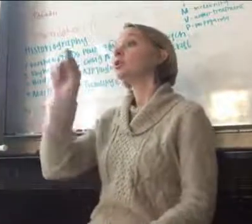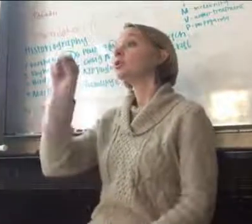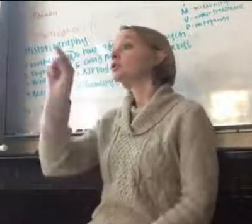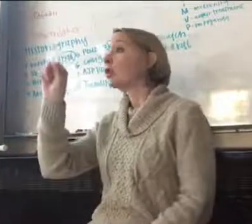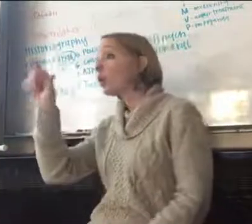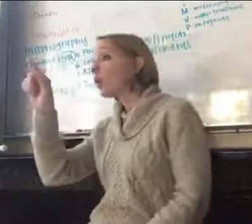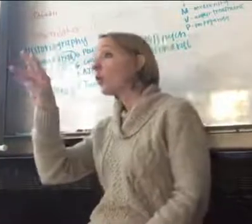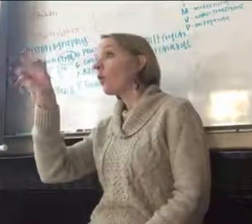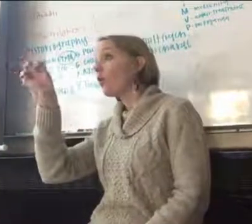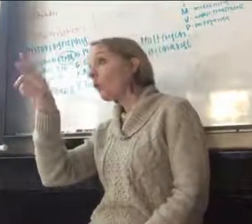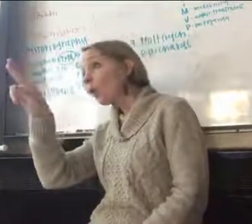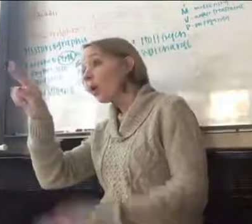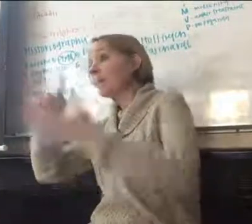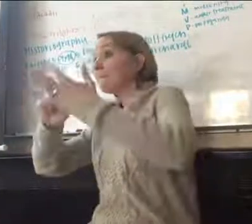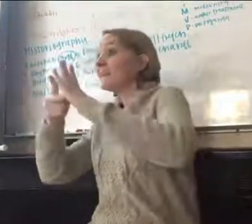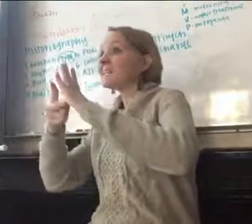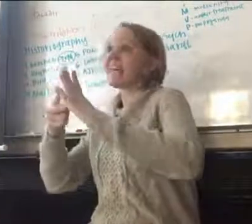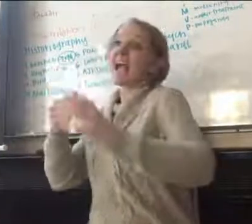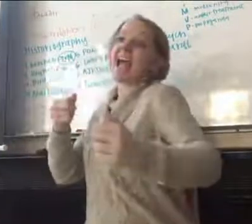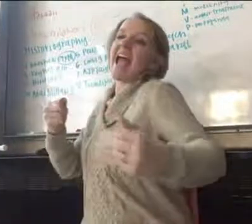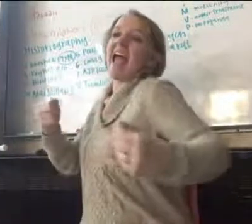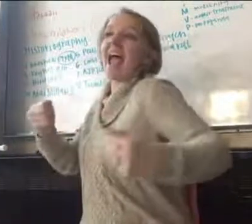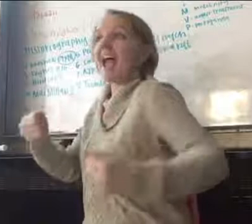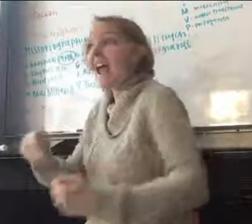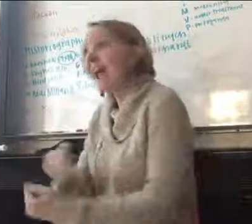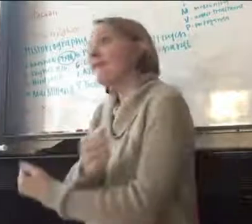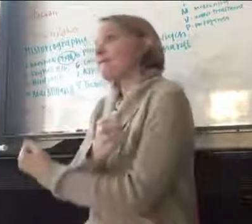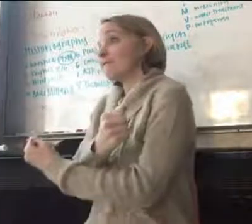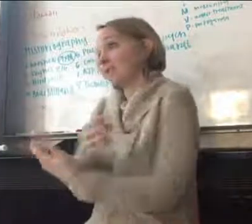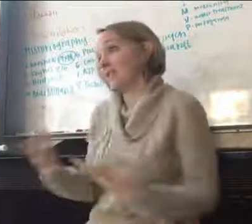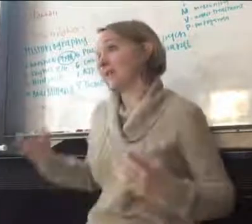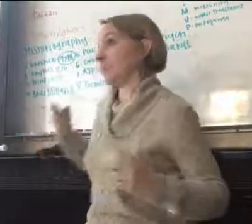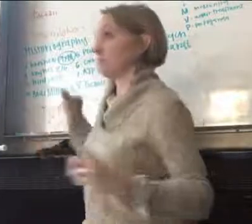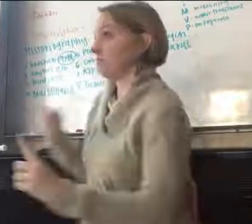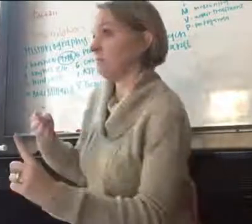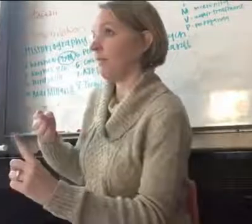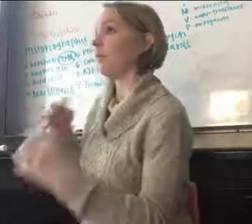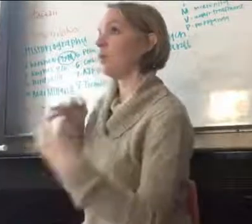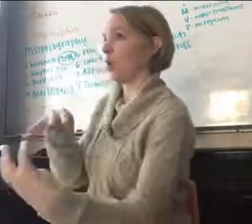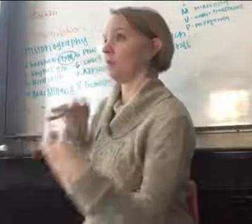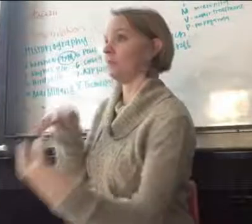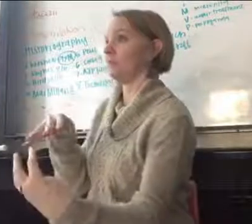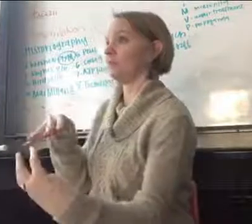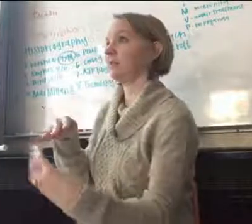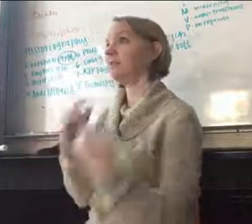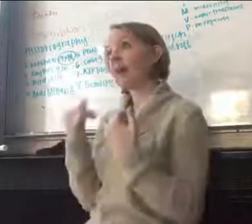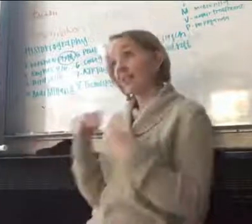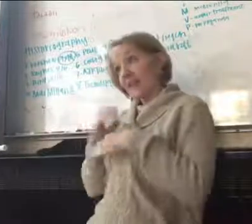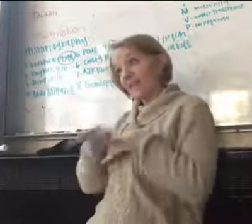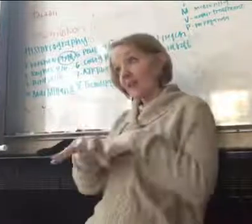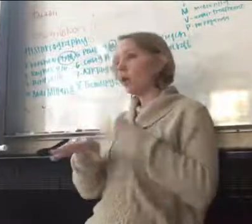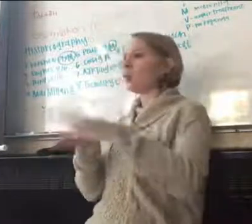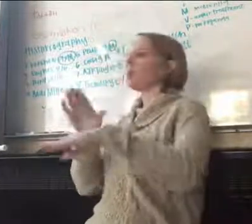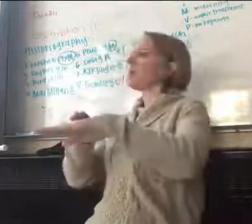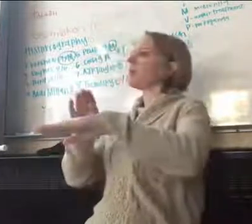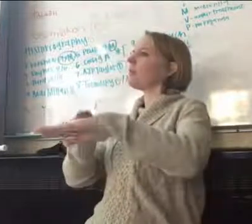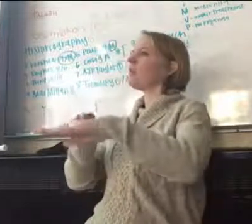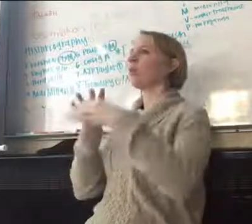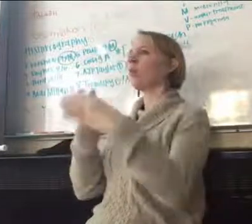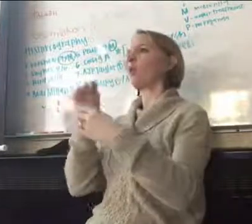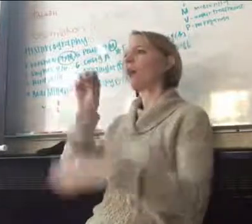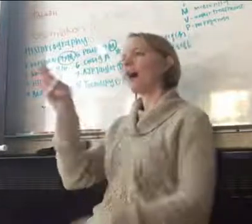literally everything is going to be centered around the war. Now the effect, and by the way, the war of